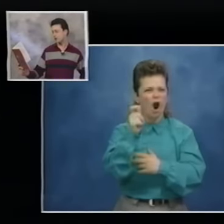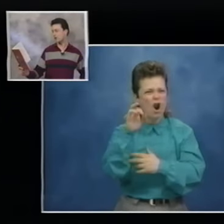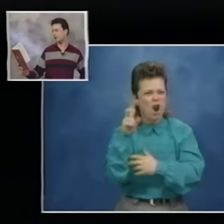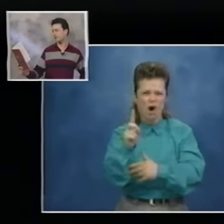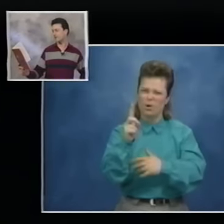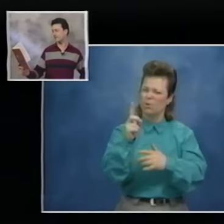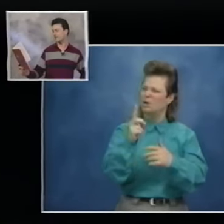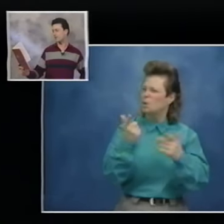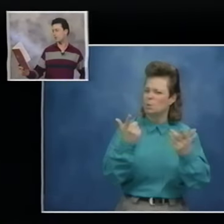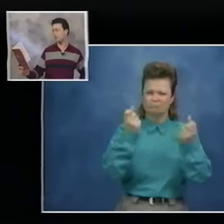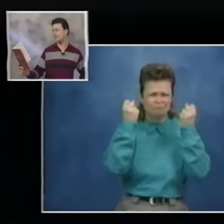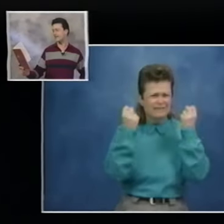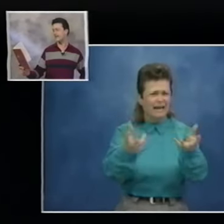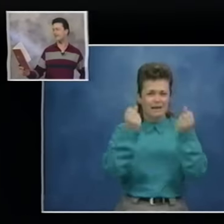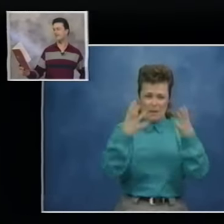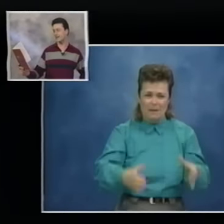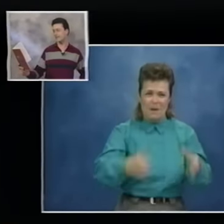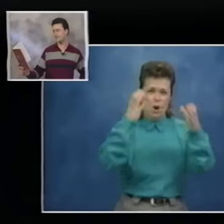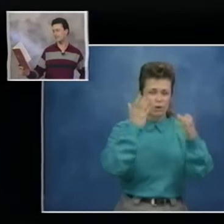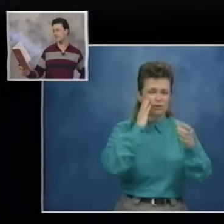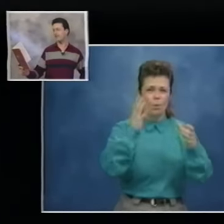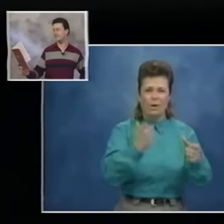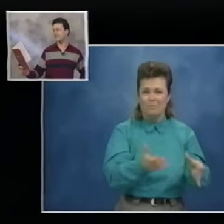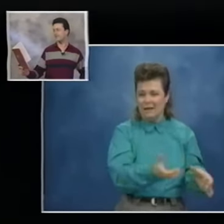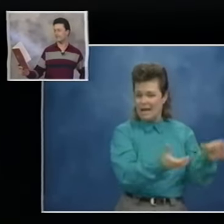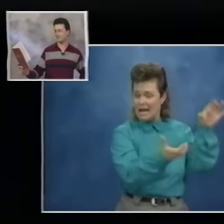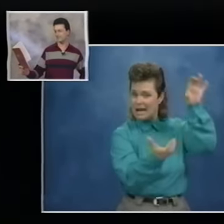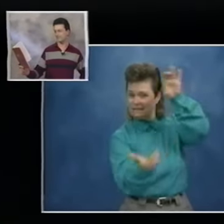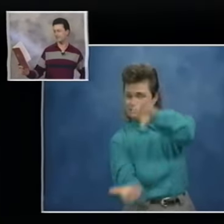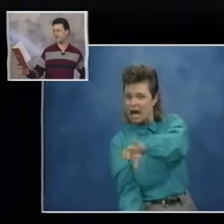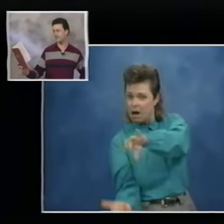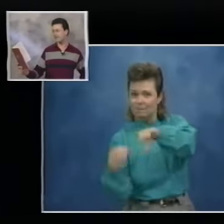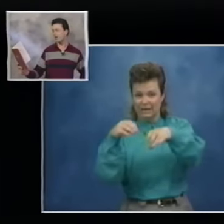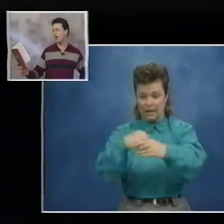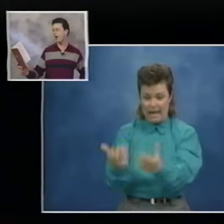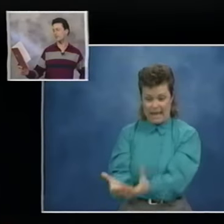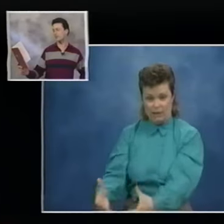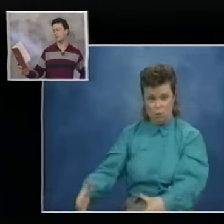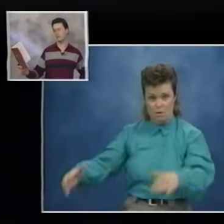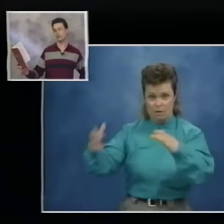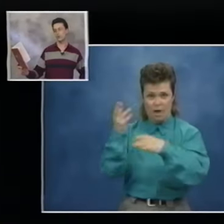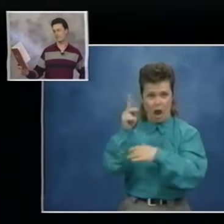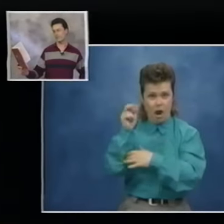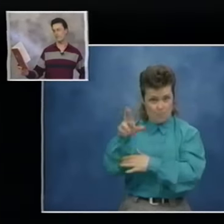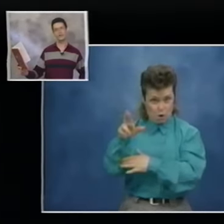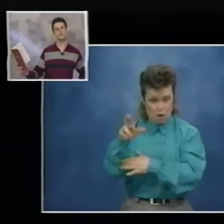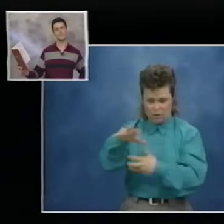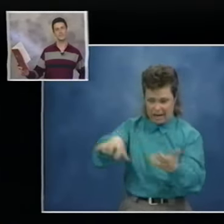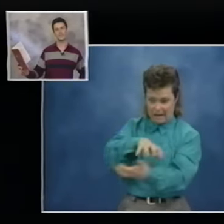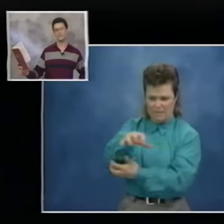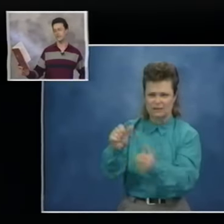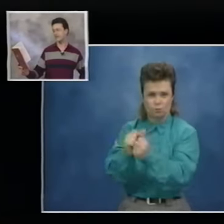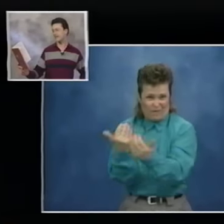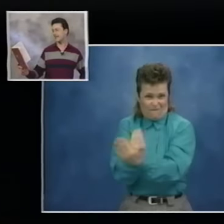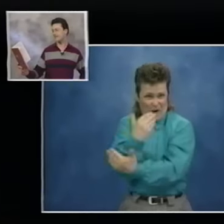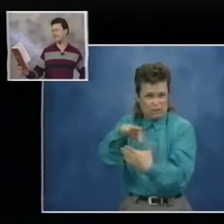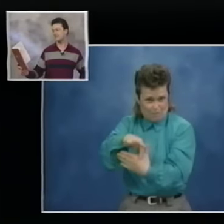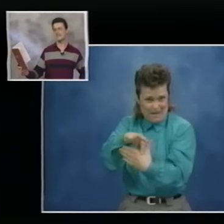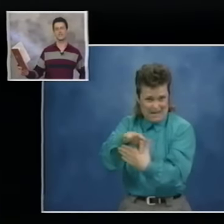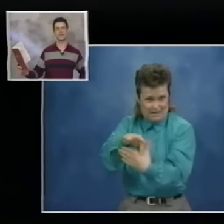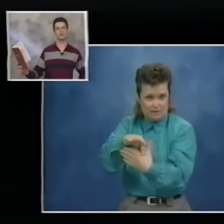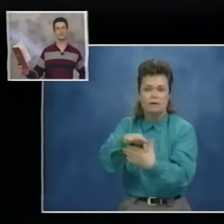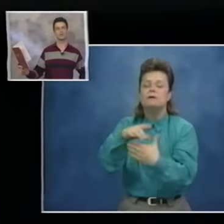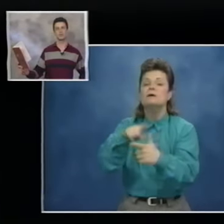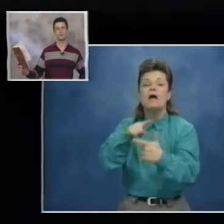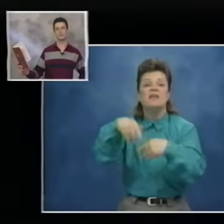after cartload of it would be taken up and dumped into the hoppers with fresh meat and